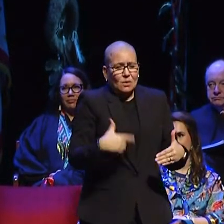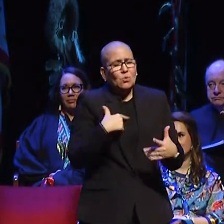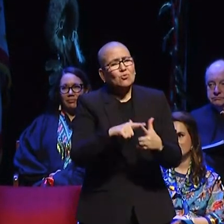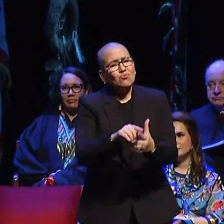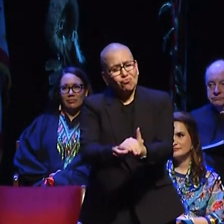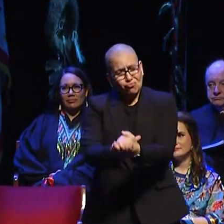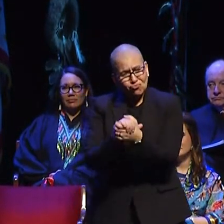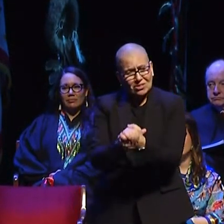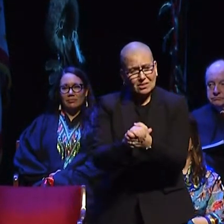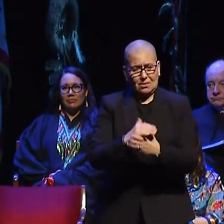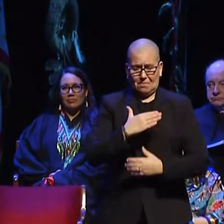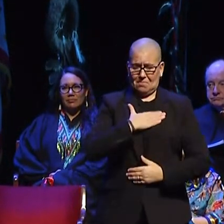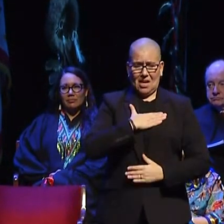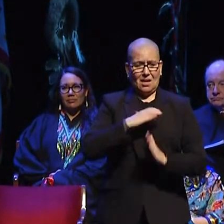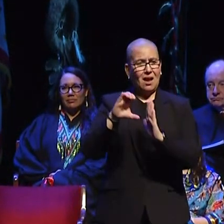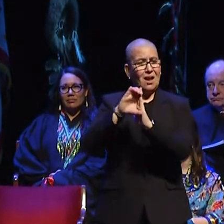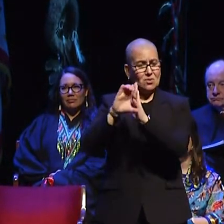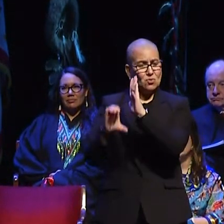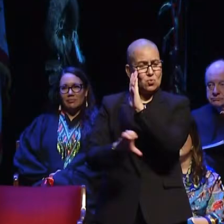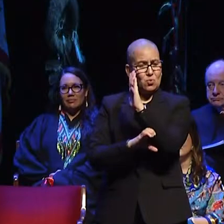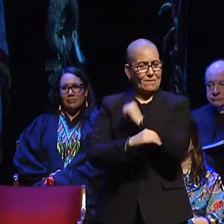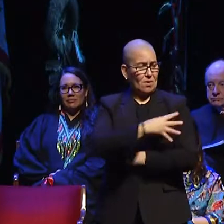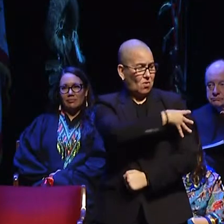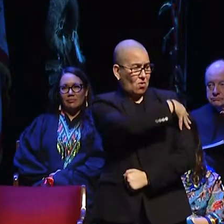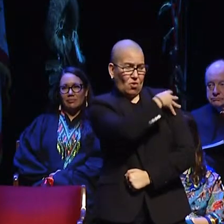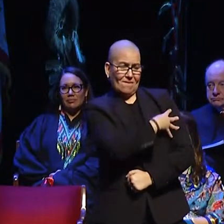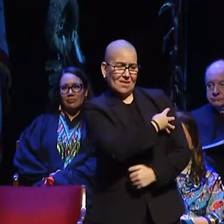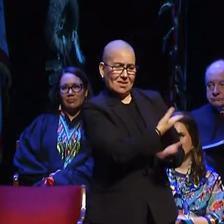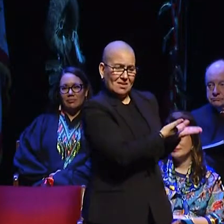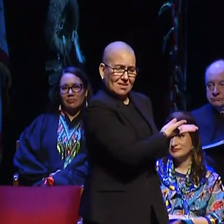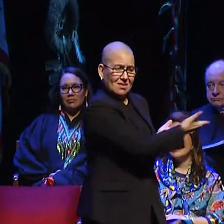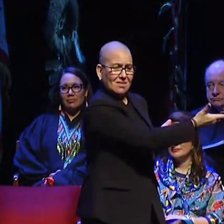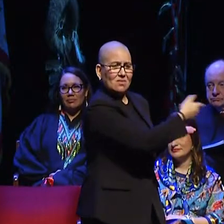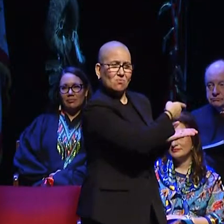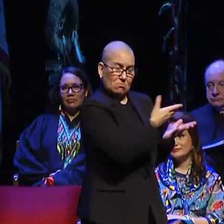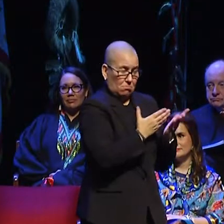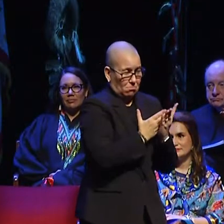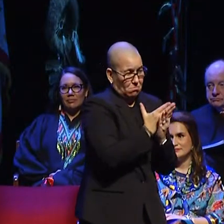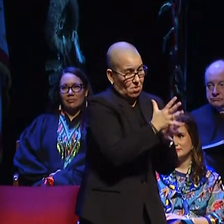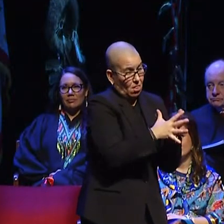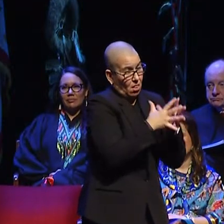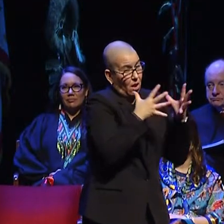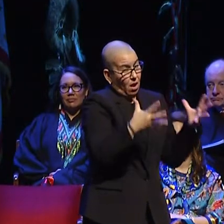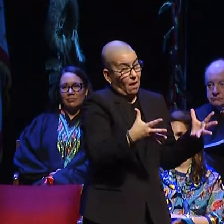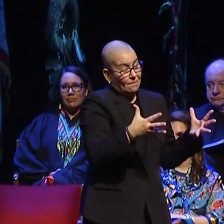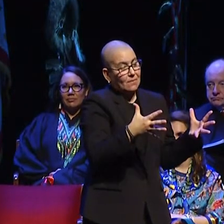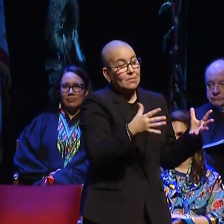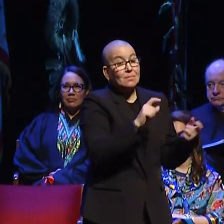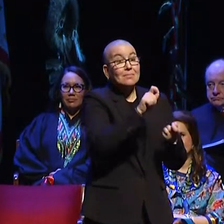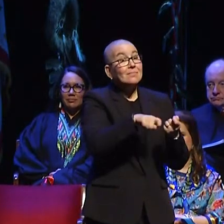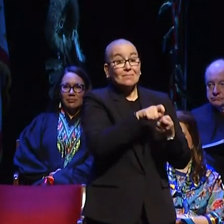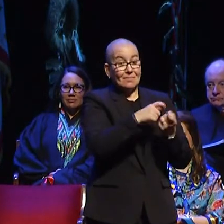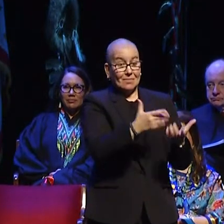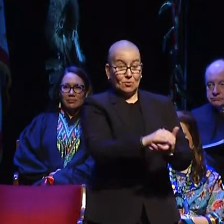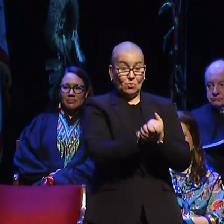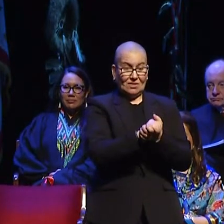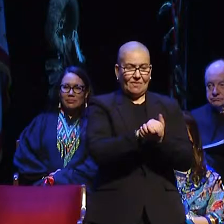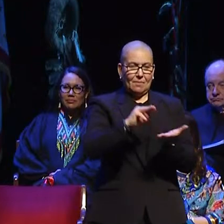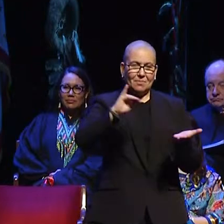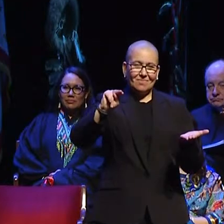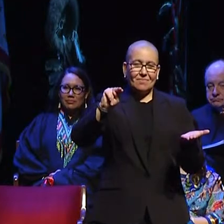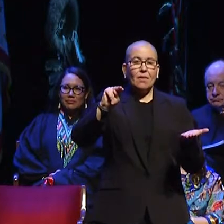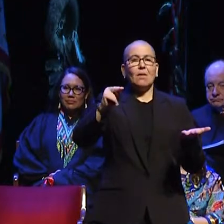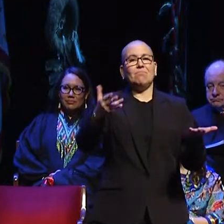constitutional officers who said it all. We've been through a lot together. But I especially want to congratulate the people of Minnesota for sending these incredible